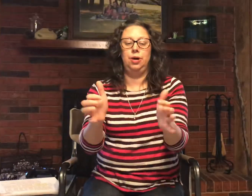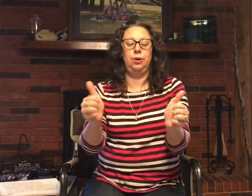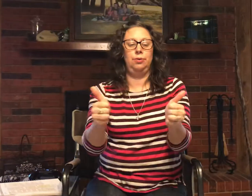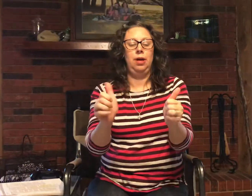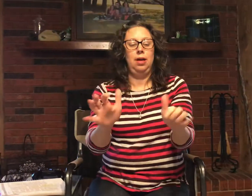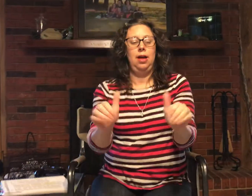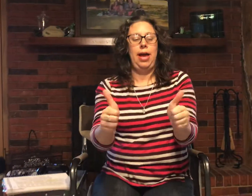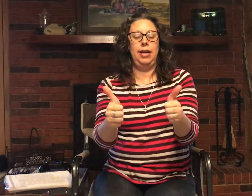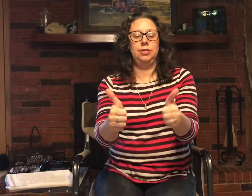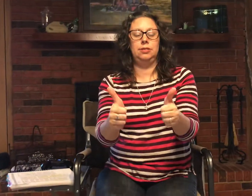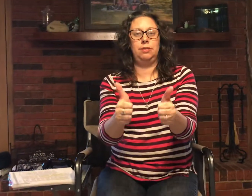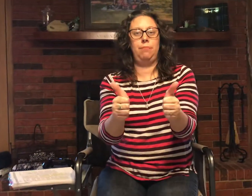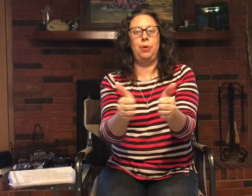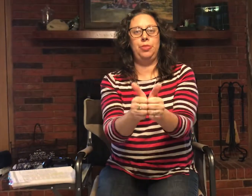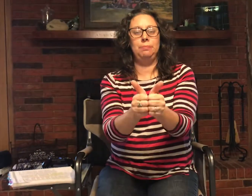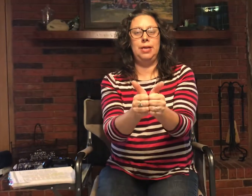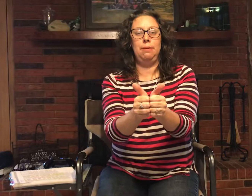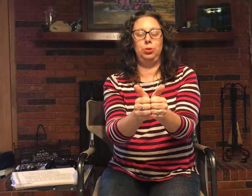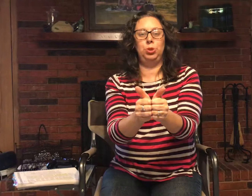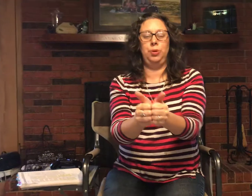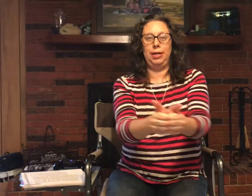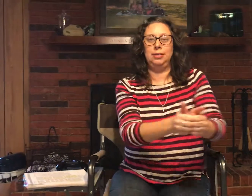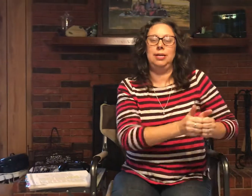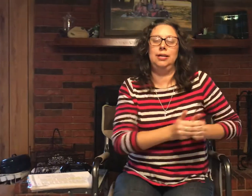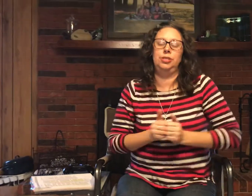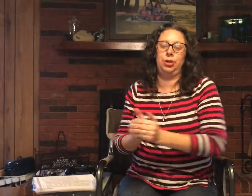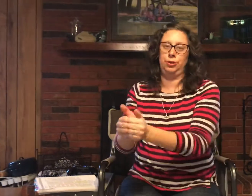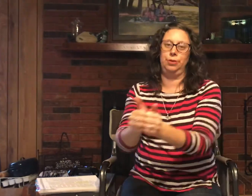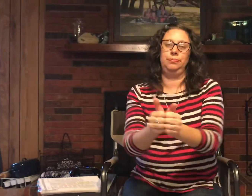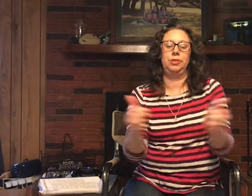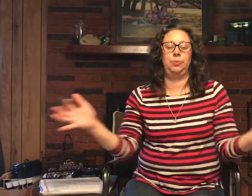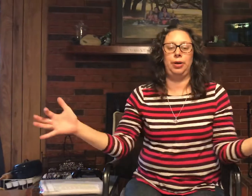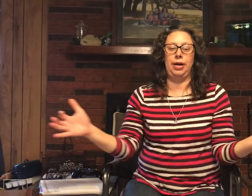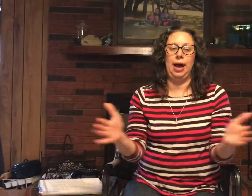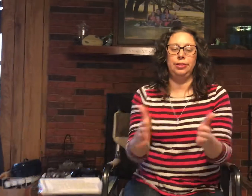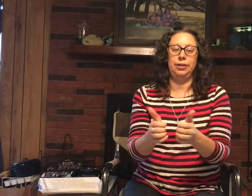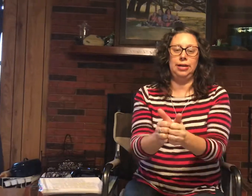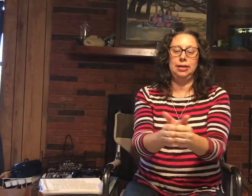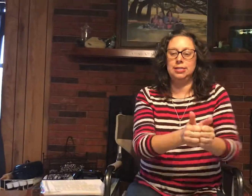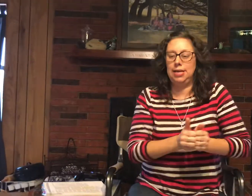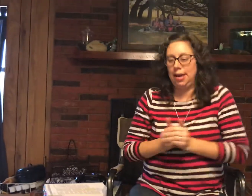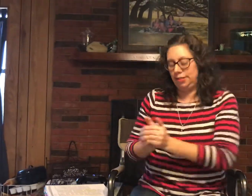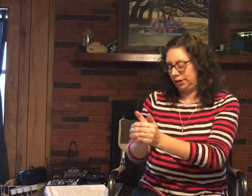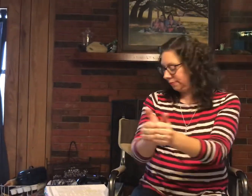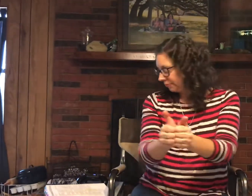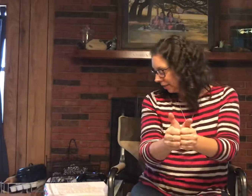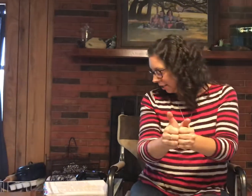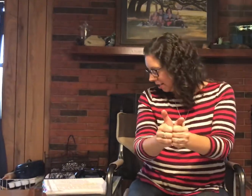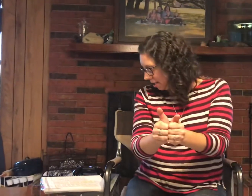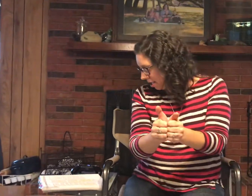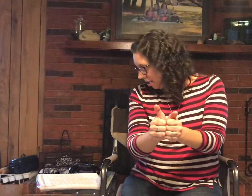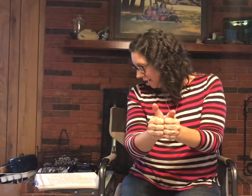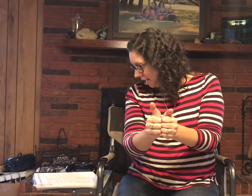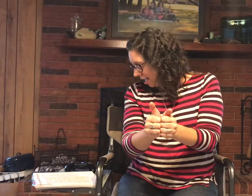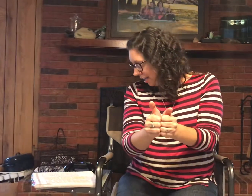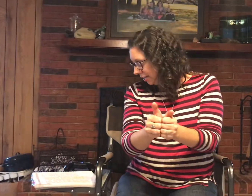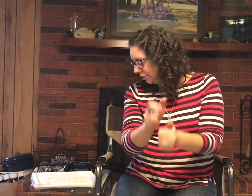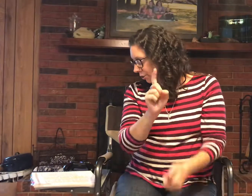So hands, both thumbs up, joined in a circle. So we're gathering together into